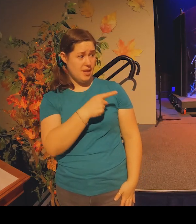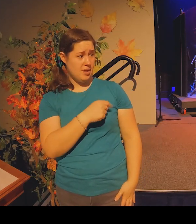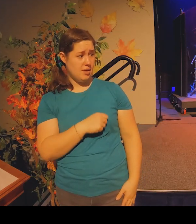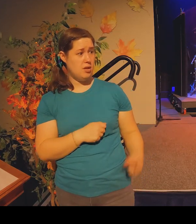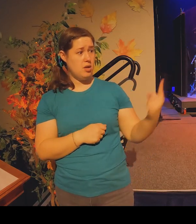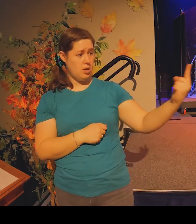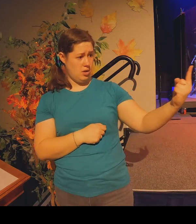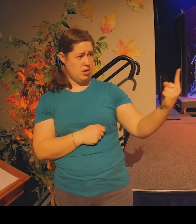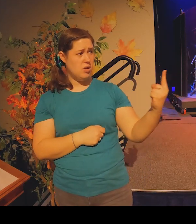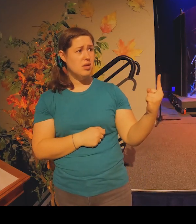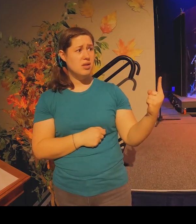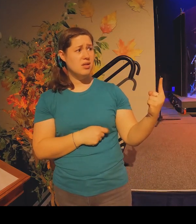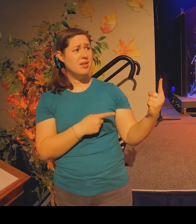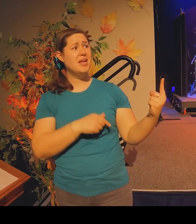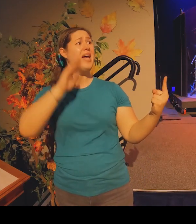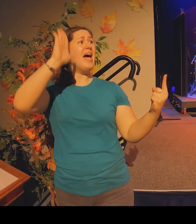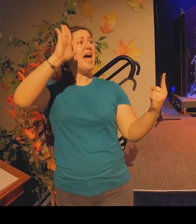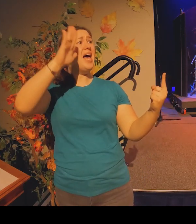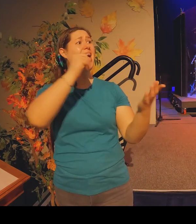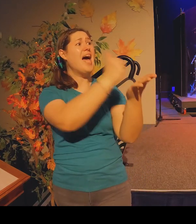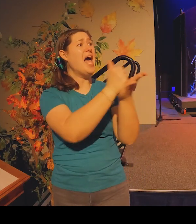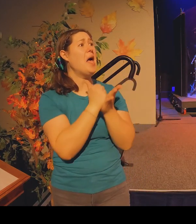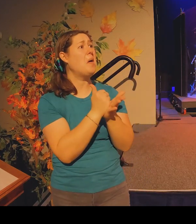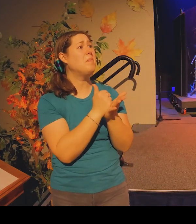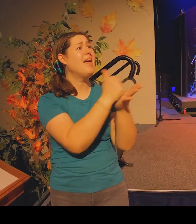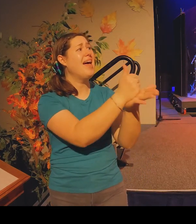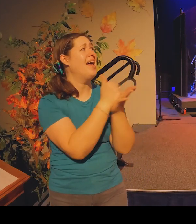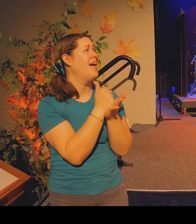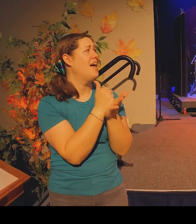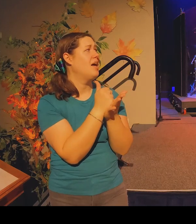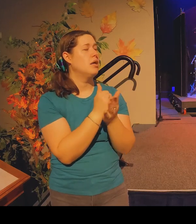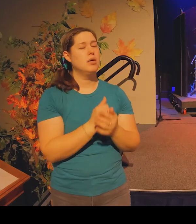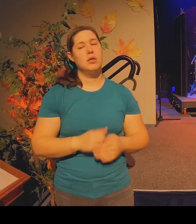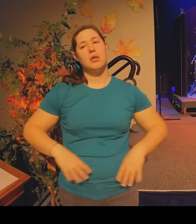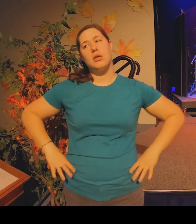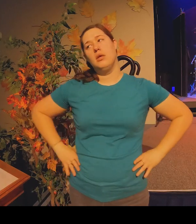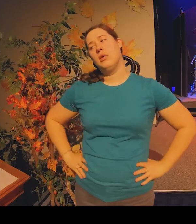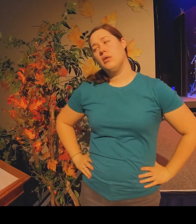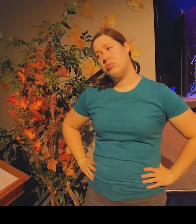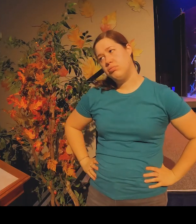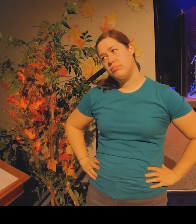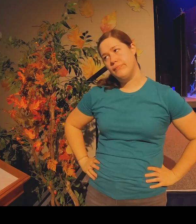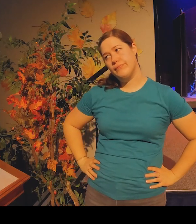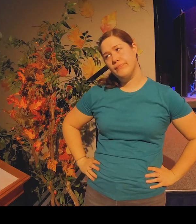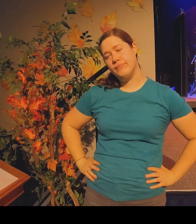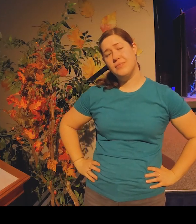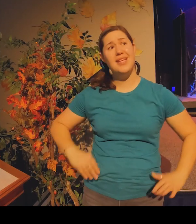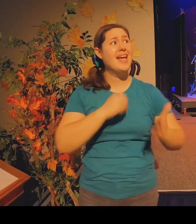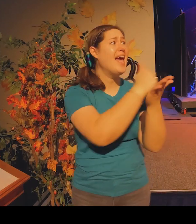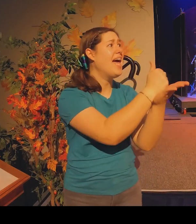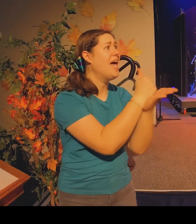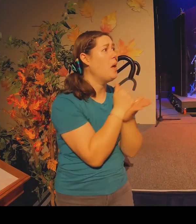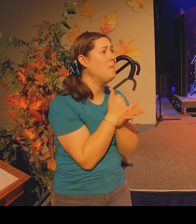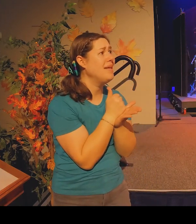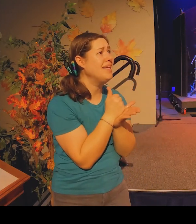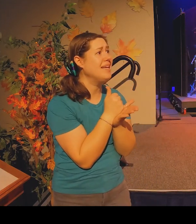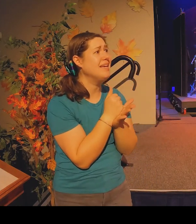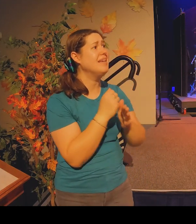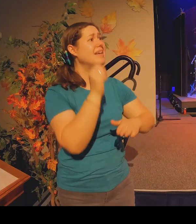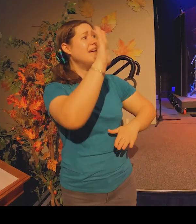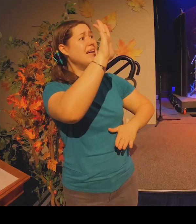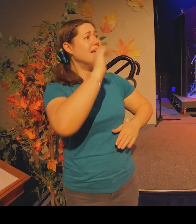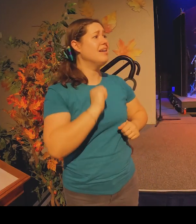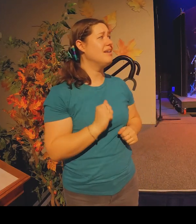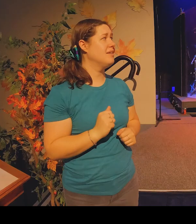done this before, like a tourist or whatever. And he went like this. I said, help me. And then he got a piece